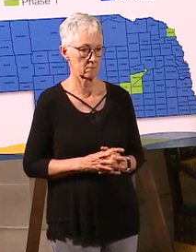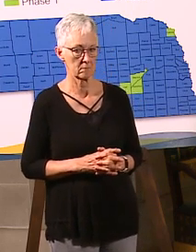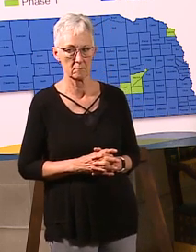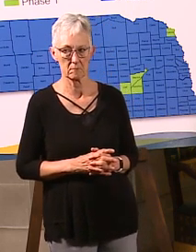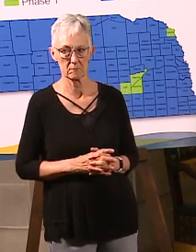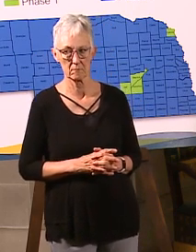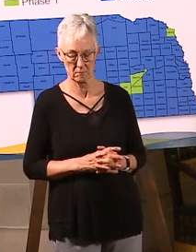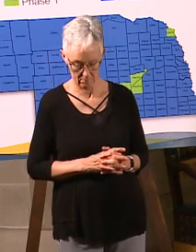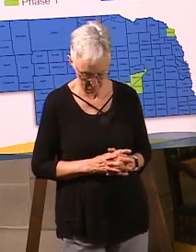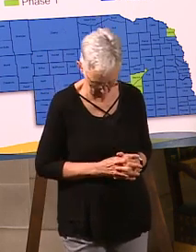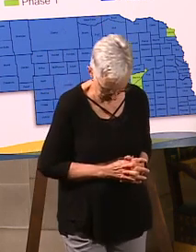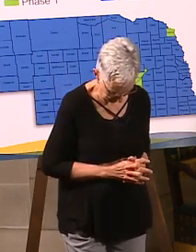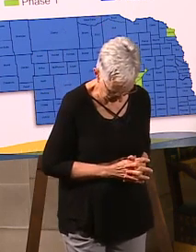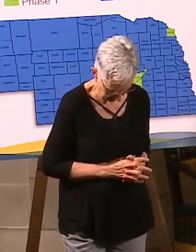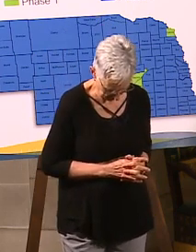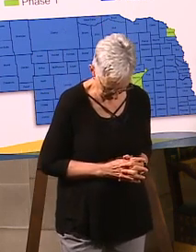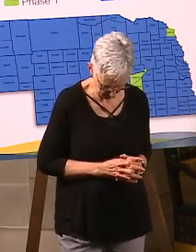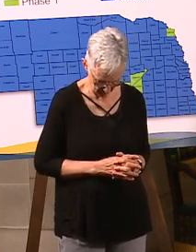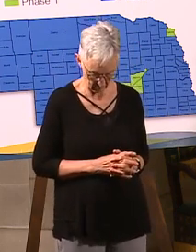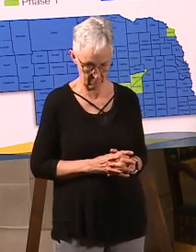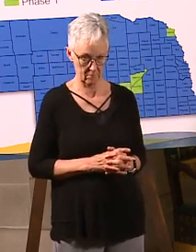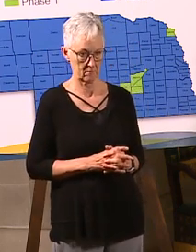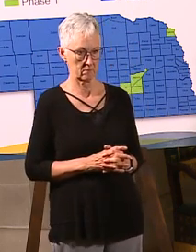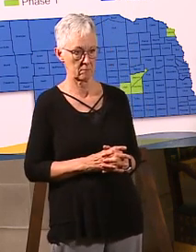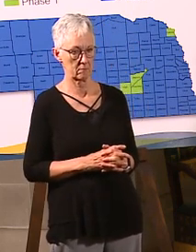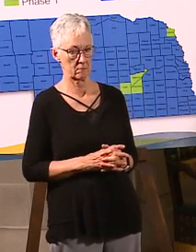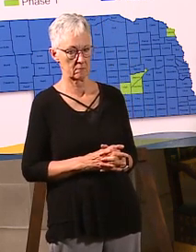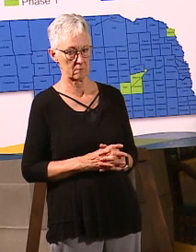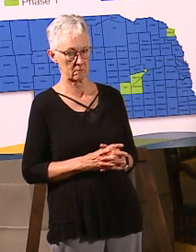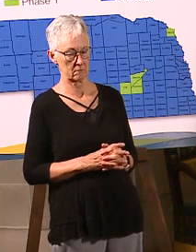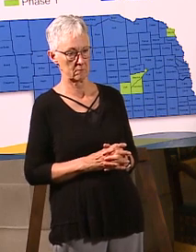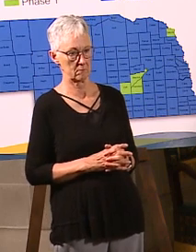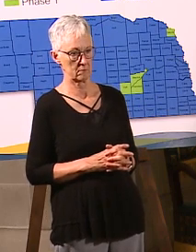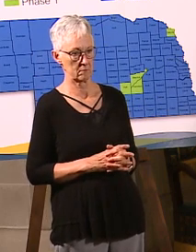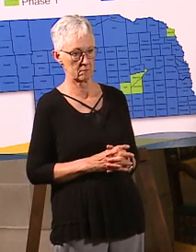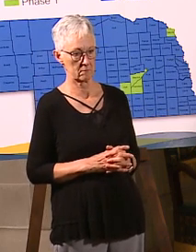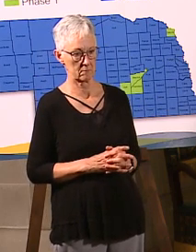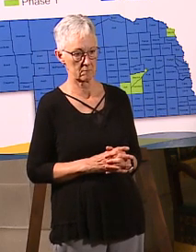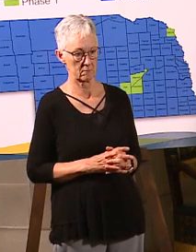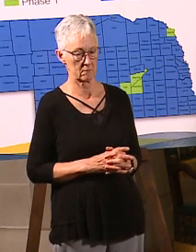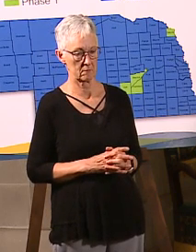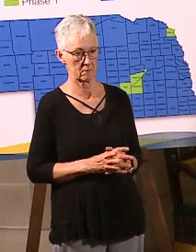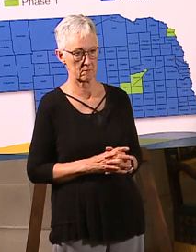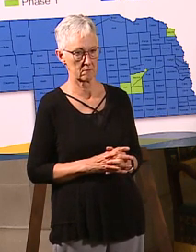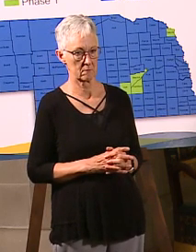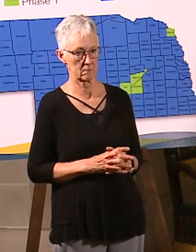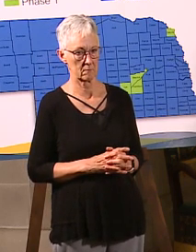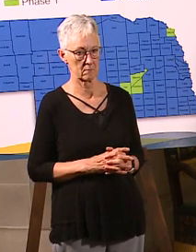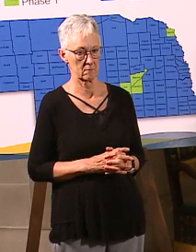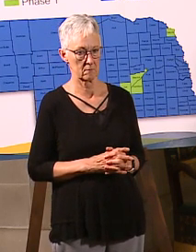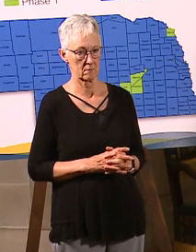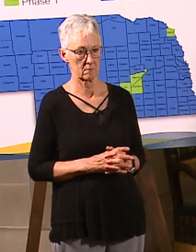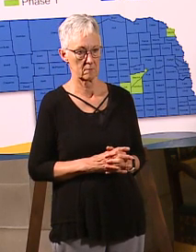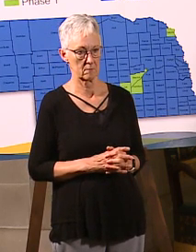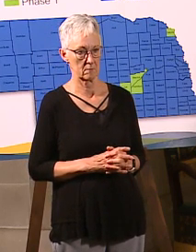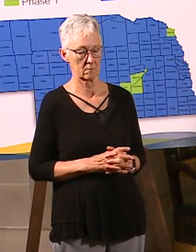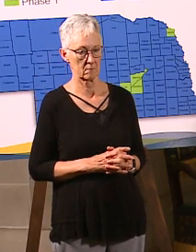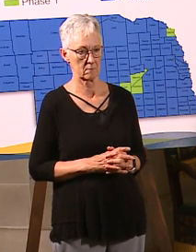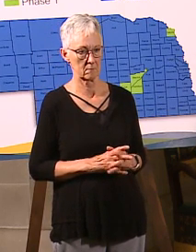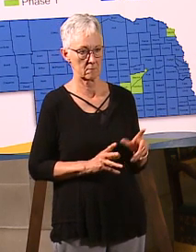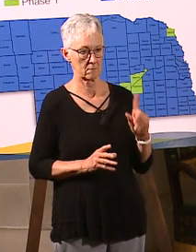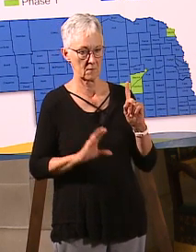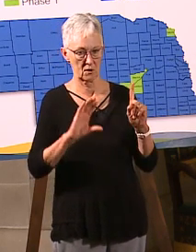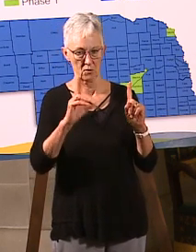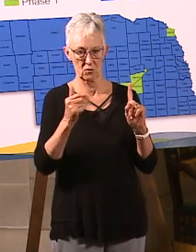One of someone he knows just told him that she has had 2 people knock on her door with a marijuana petition.